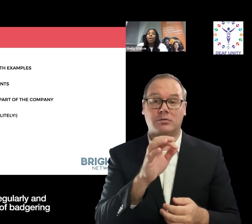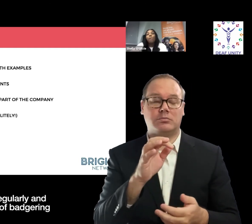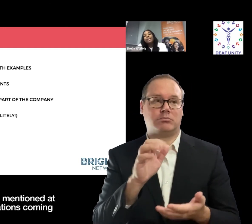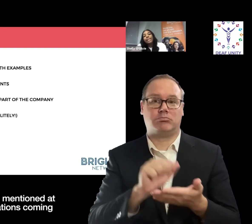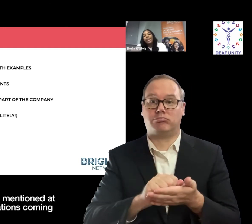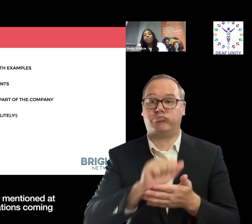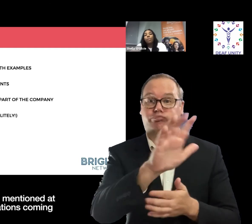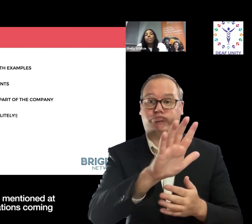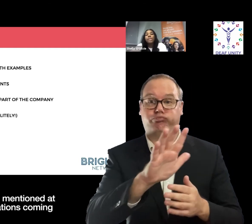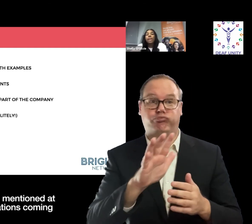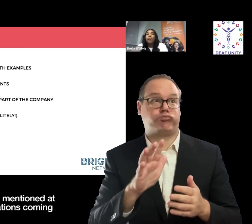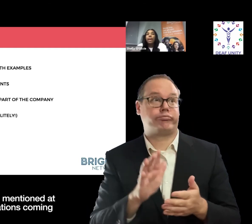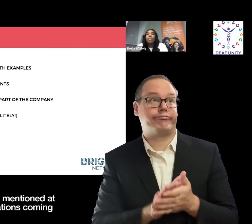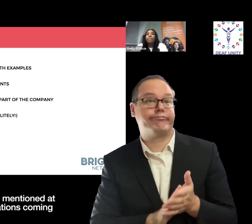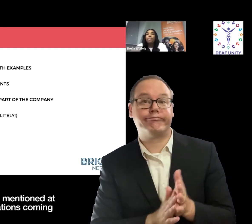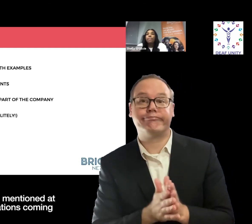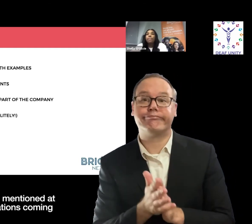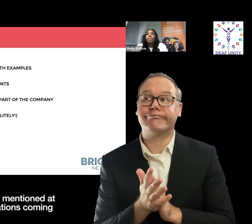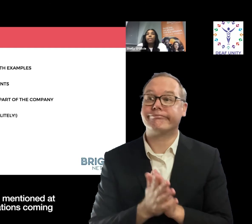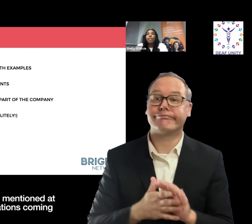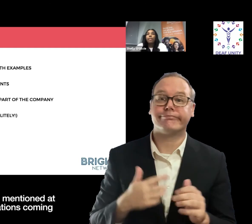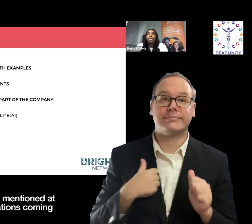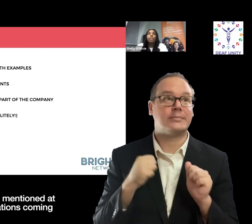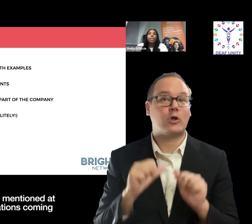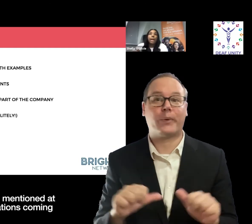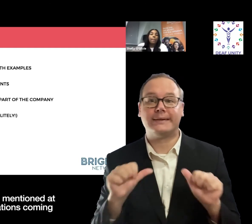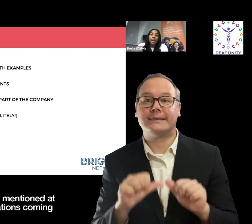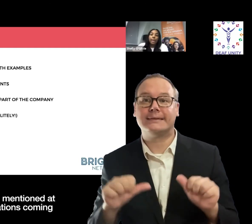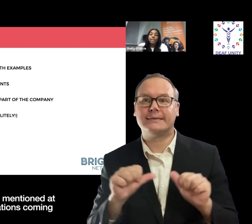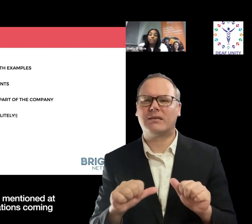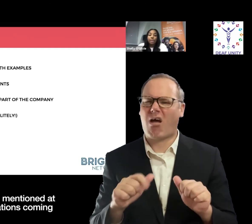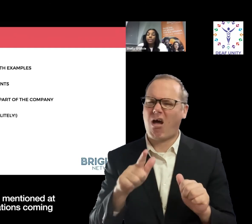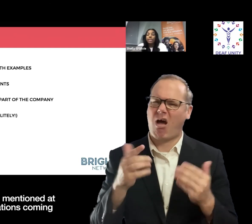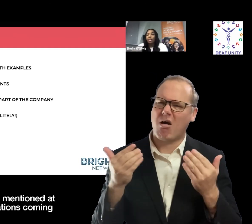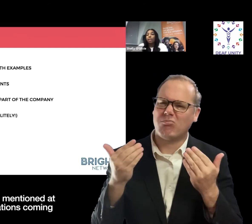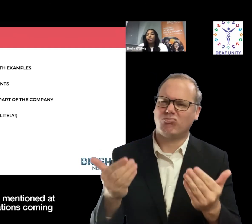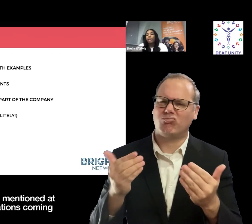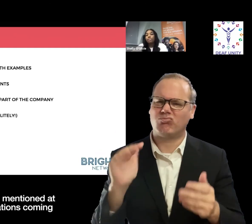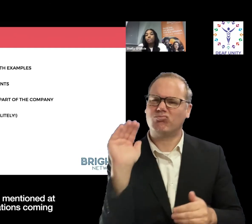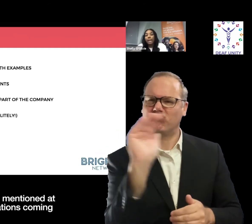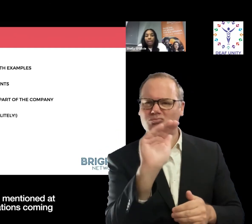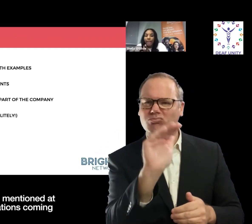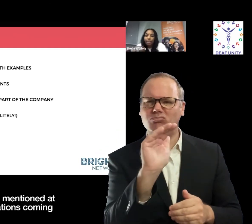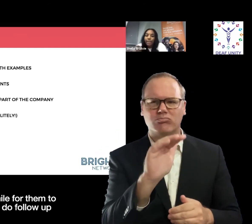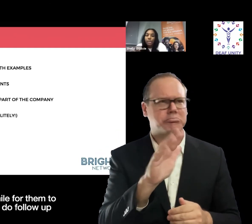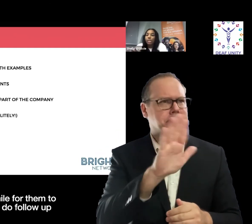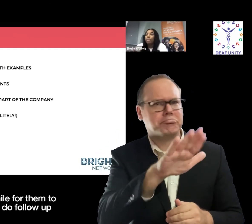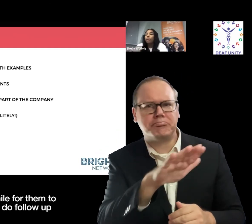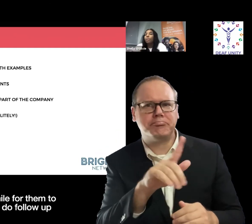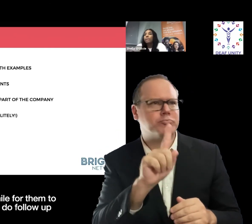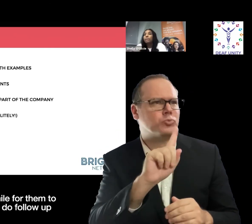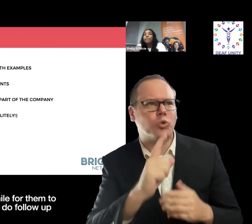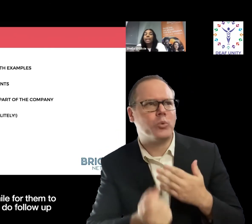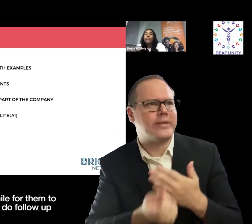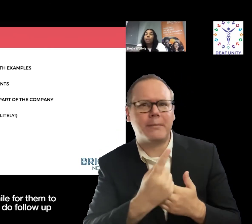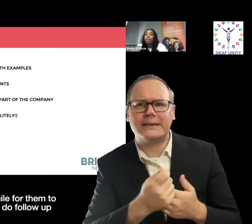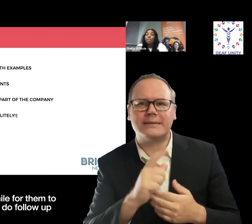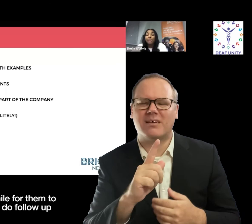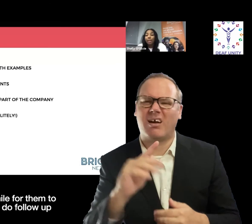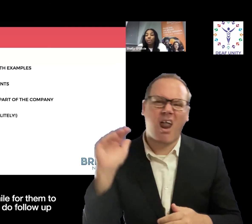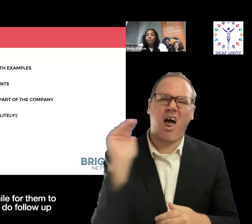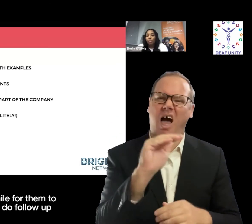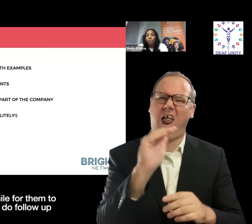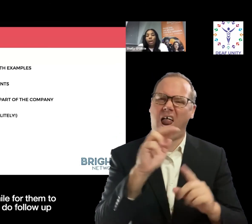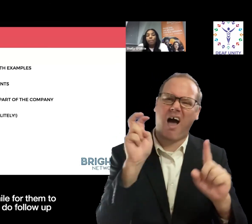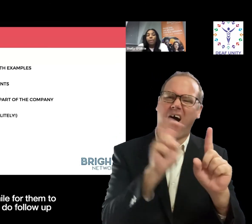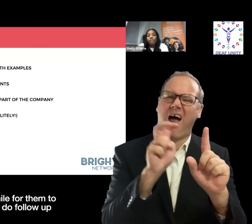anyone. Obviously, of course, as I mentioned at the start, there's many applications coming through, and sometimes it takes a while for them to